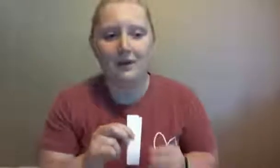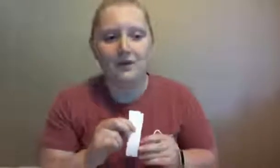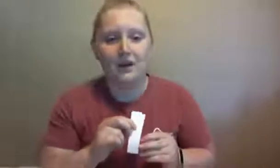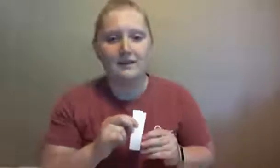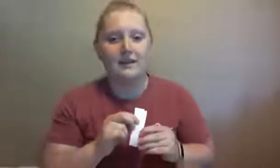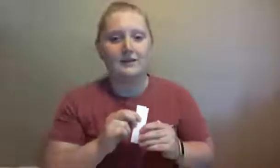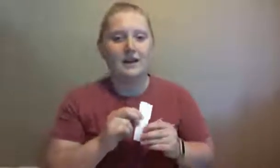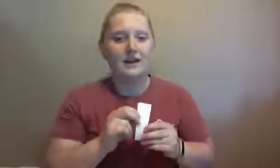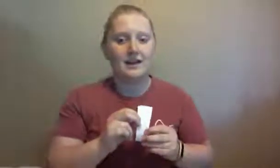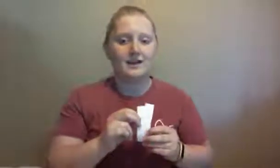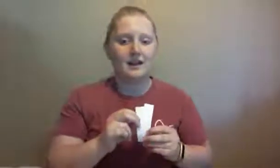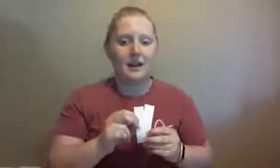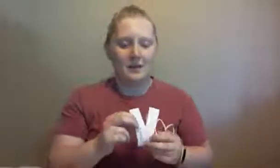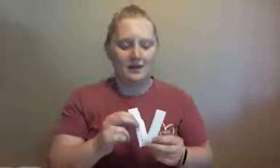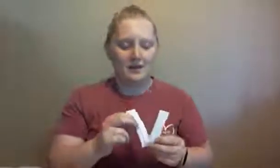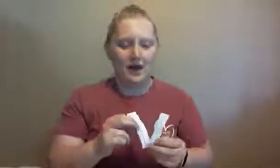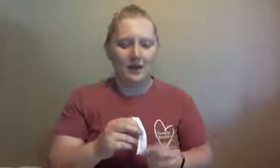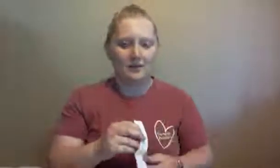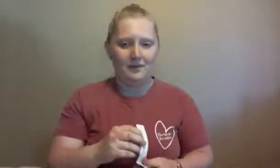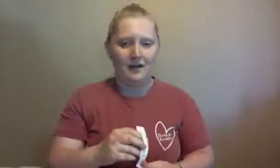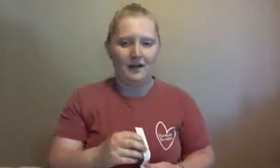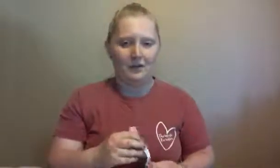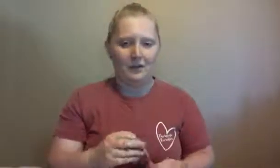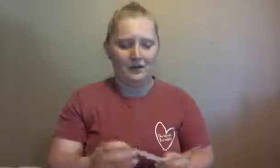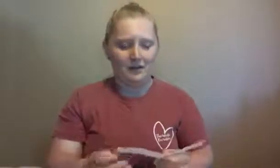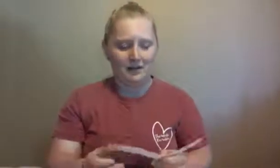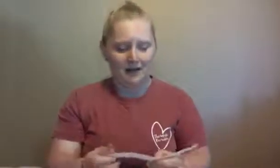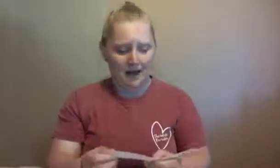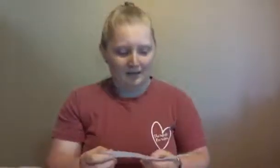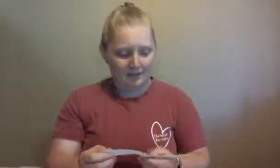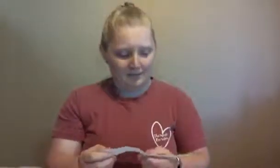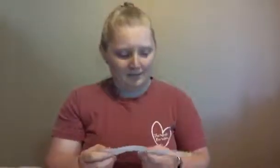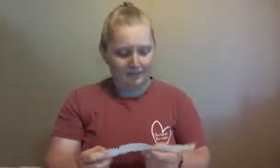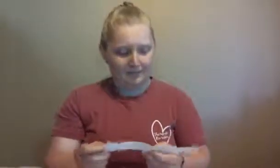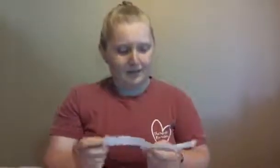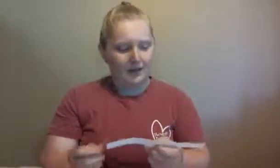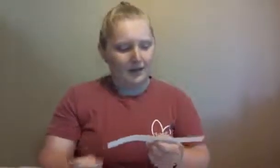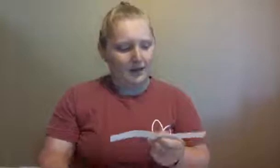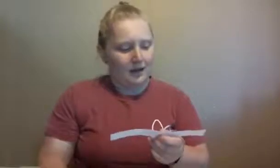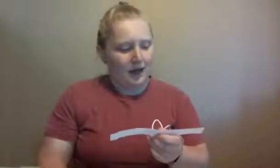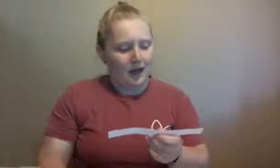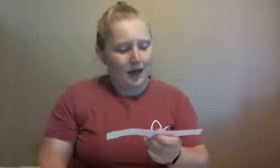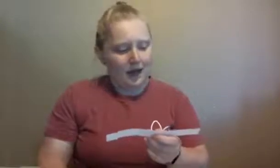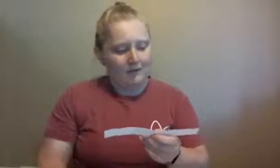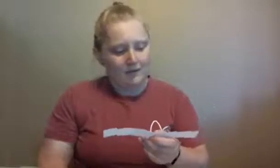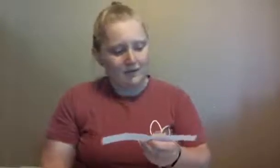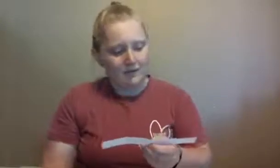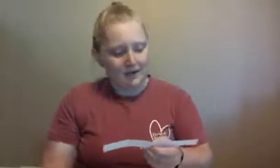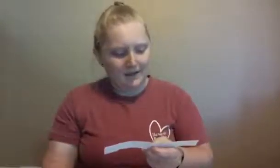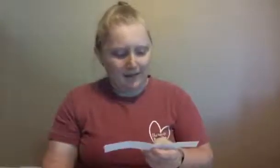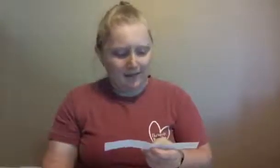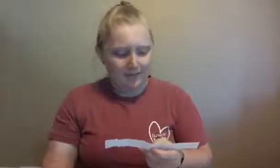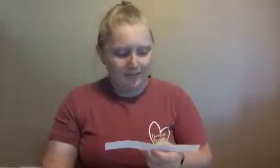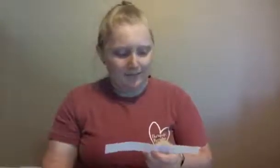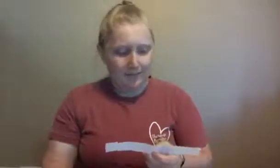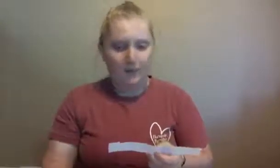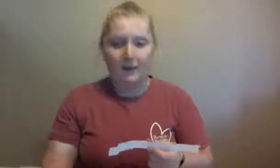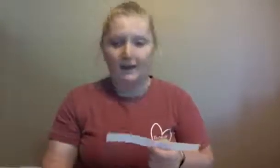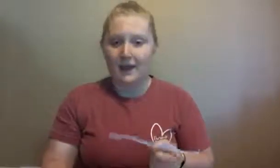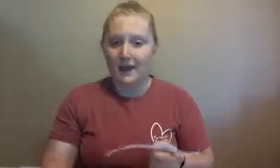want you guys to try and guess in the comments, okay? I'll give you a little bit to guess. I have just one life, but with 8